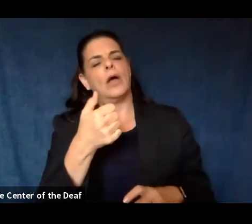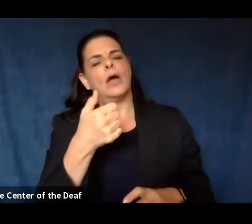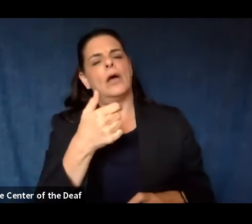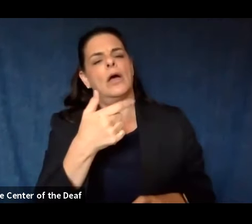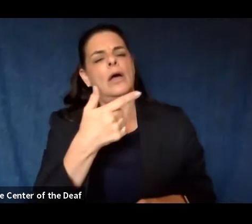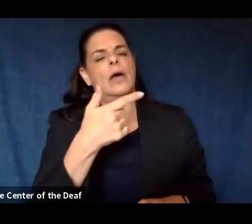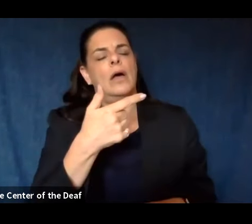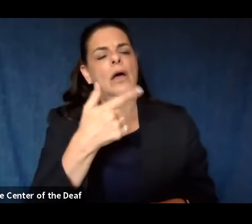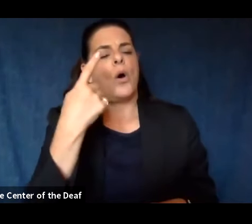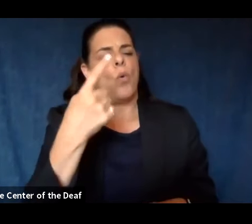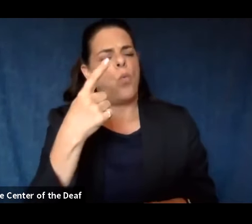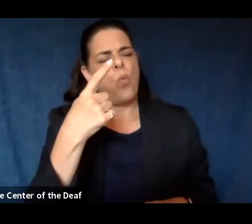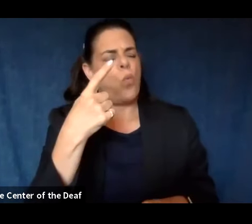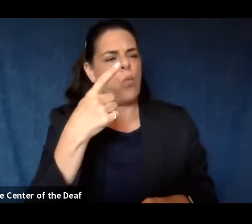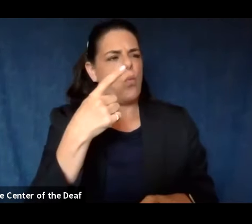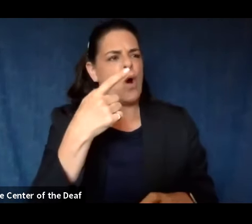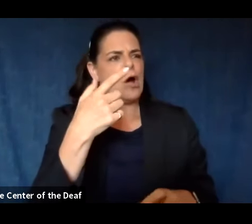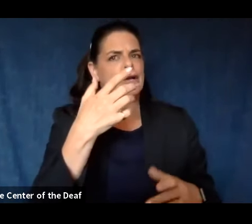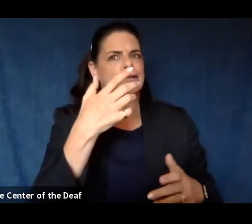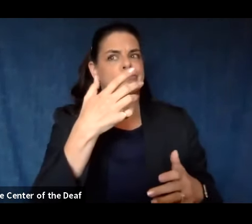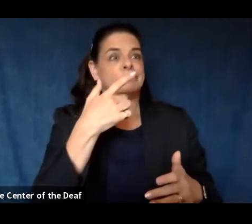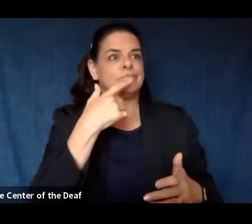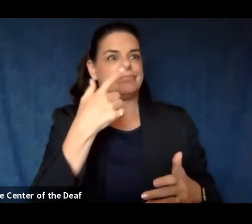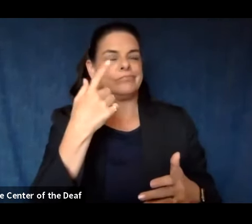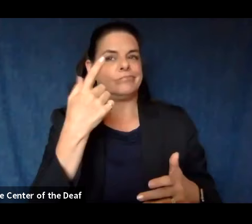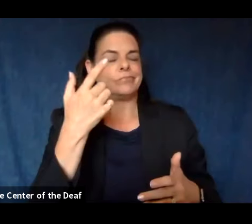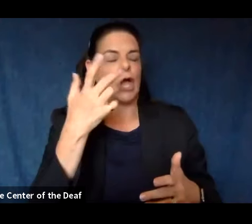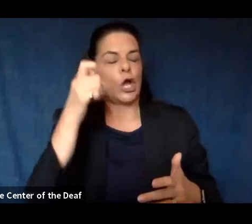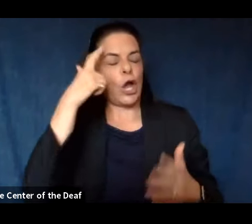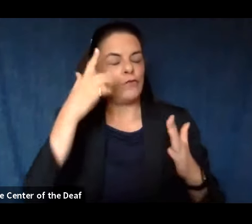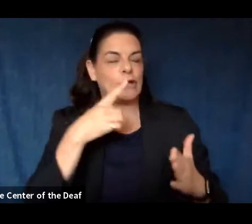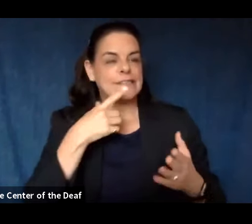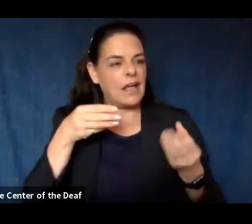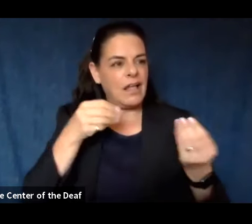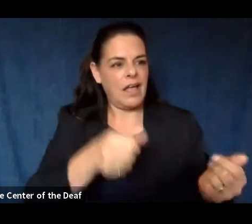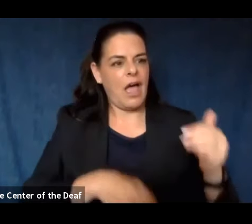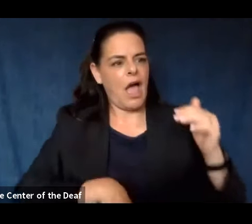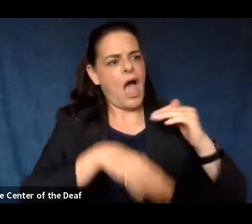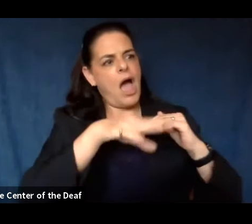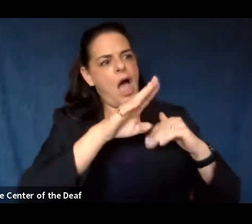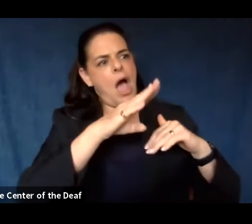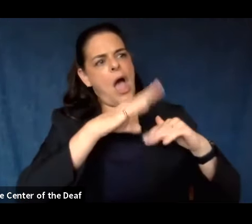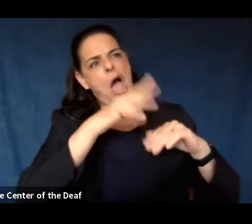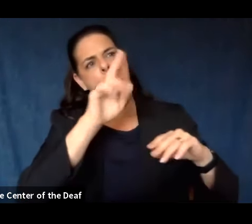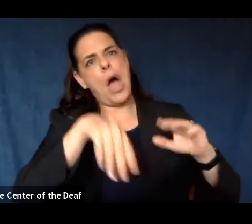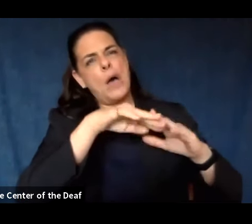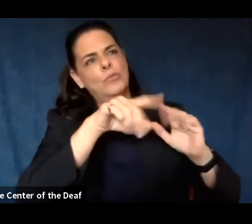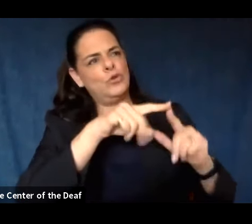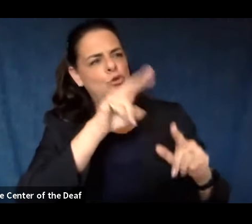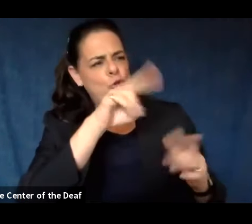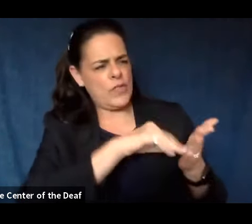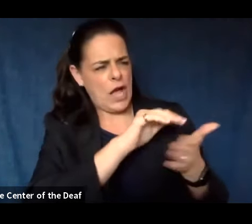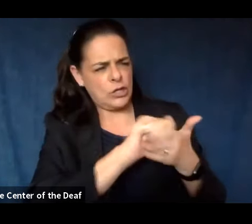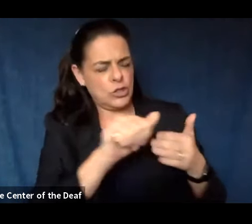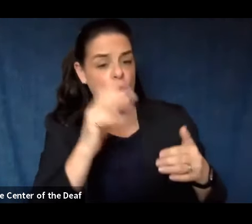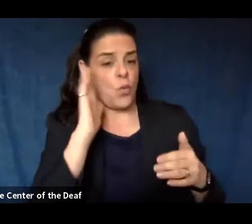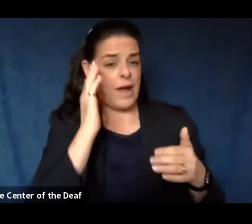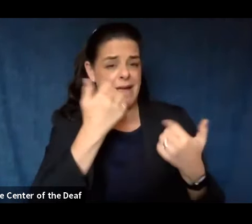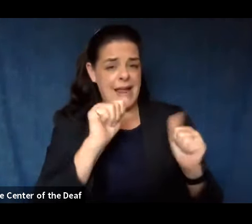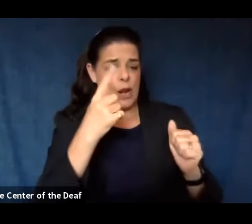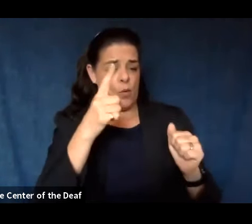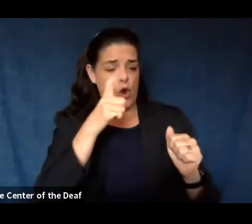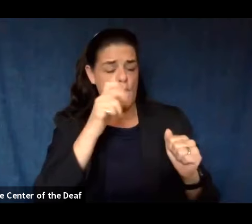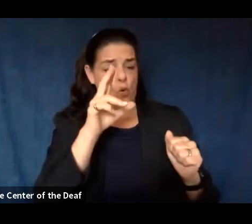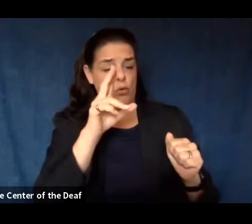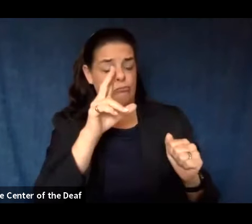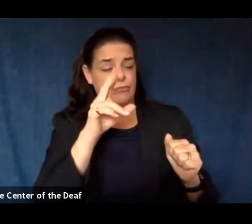cost of remdesivir would be upwards of $2,000. Will there be any assistance available for uninsured Knox County residents who may want to be